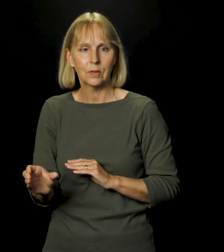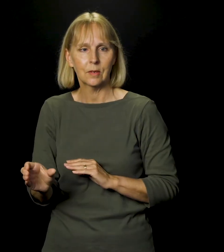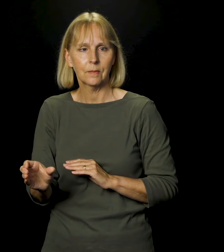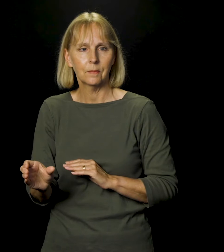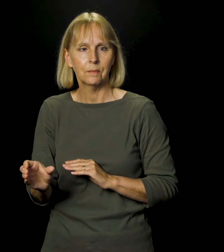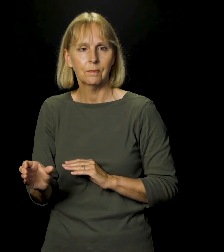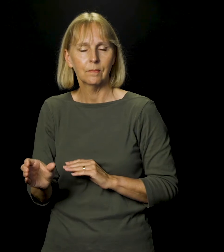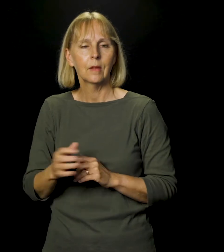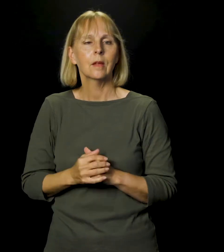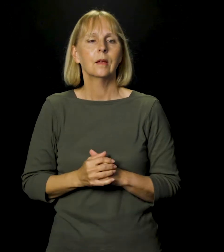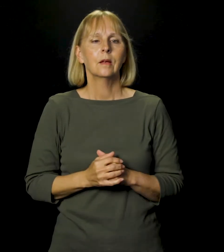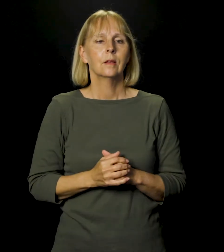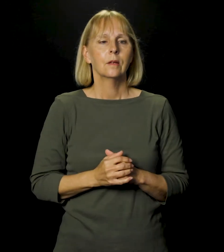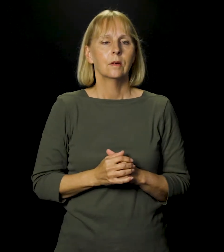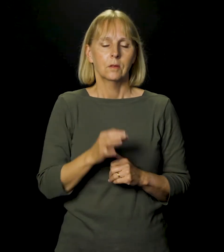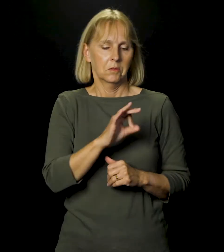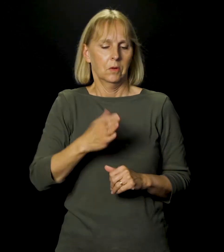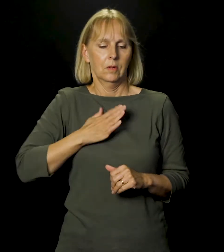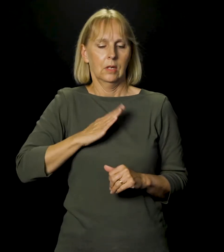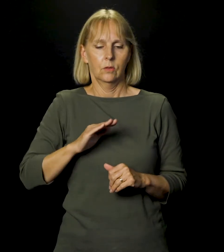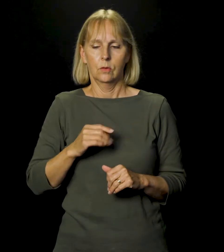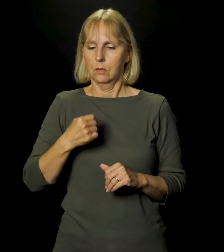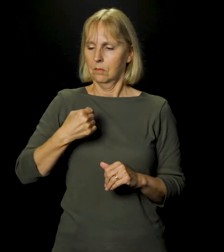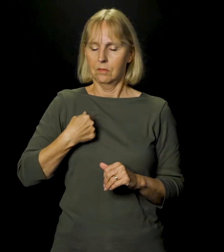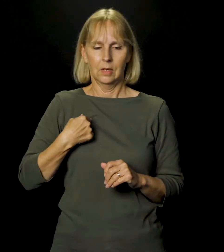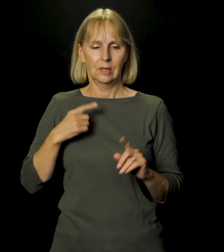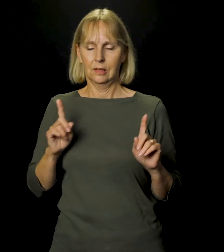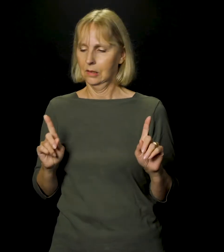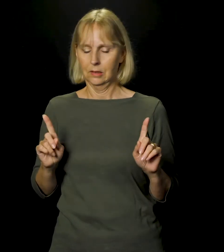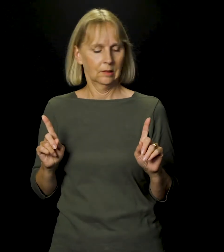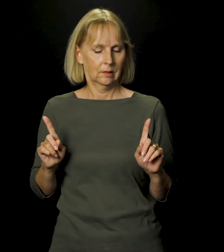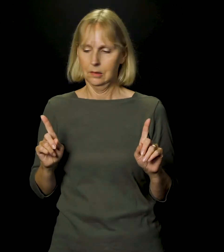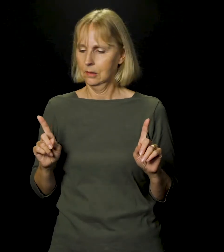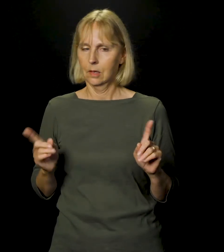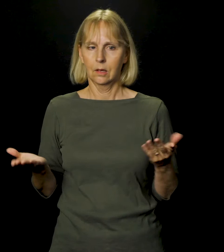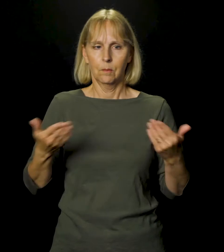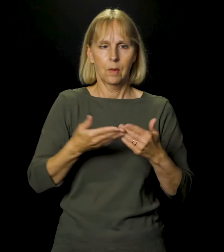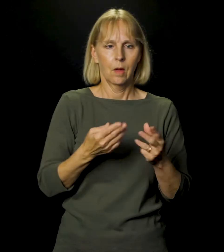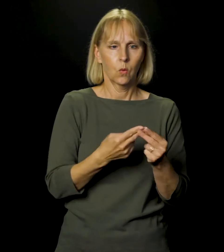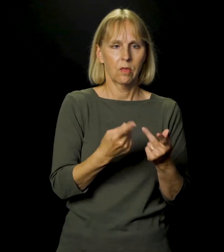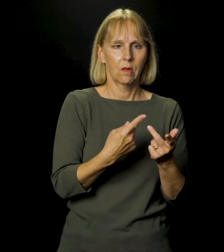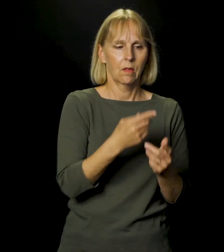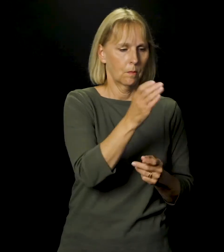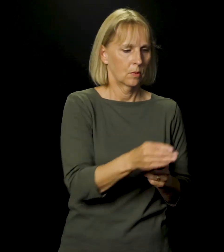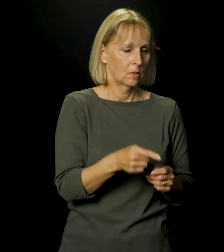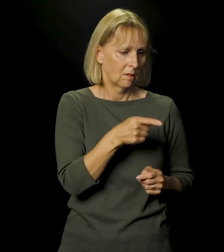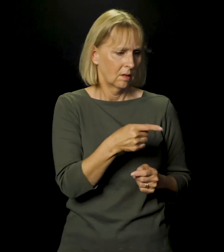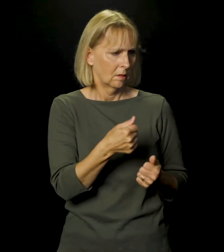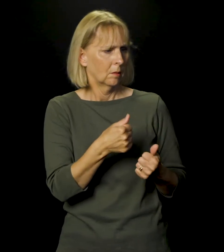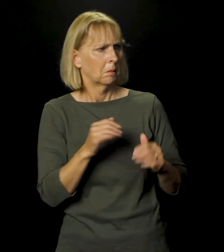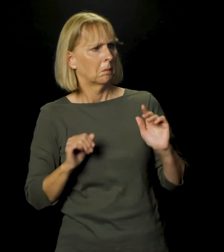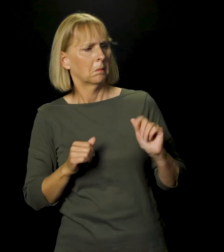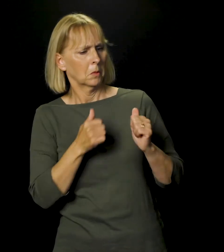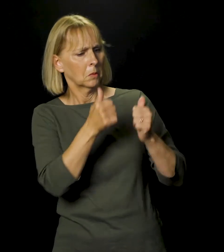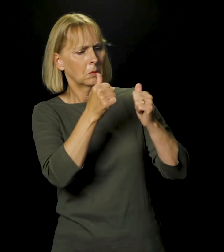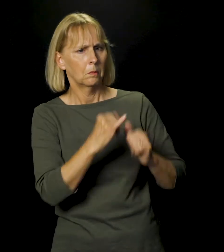No more do we have to try and compare ourselves to other people, what they may or may not do, the way they present themselves, the way that